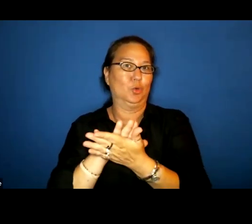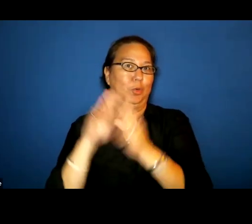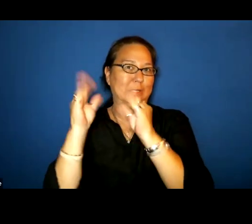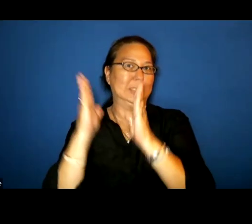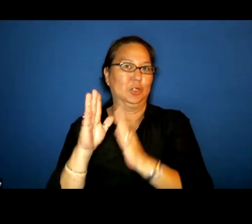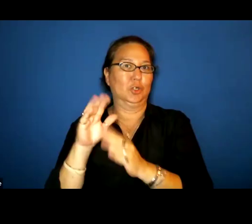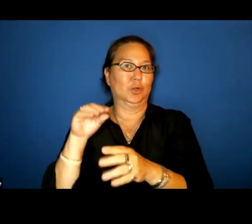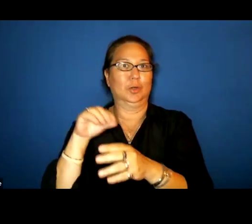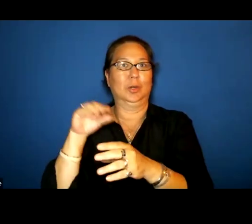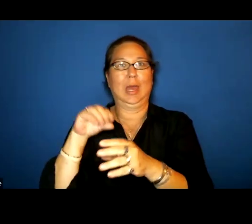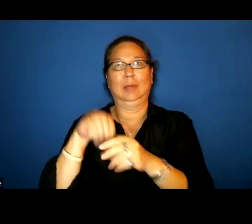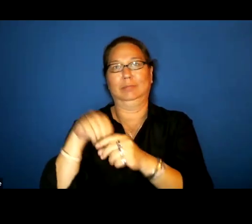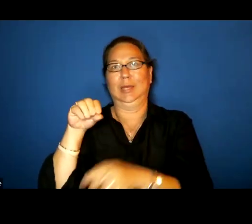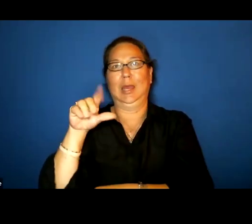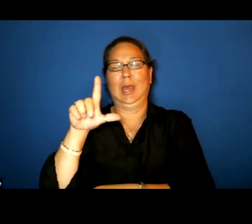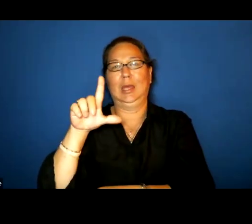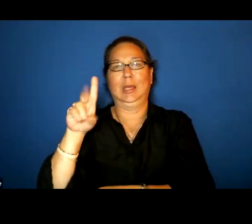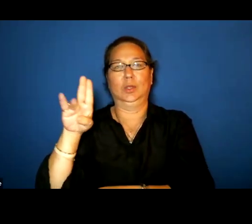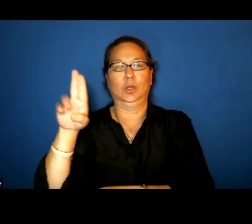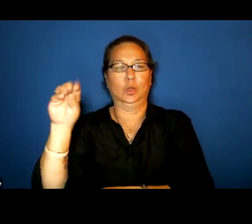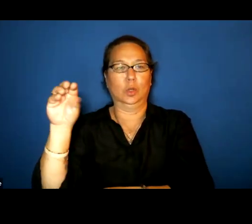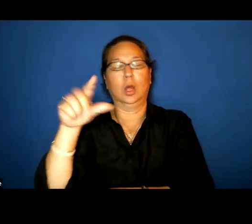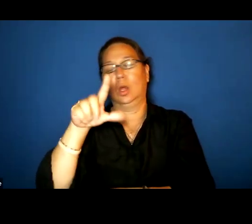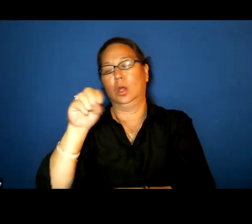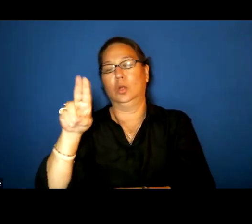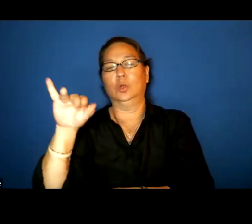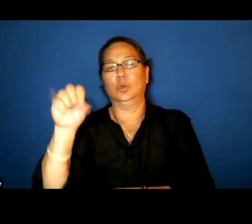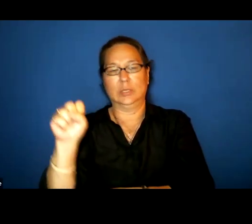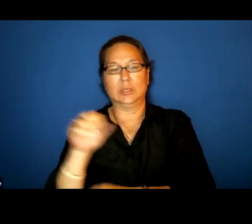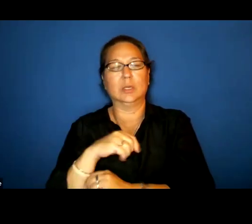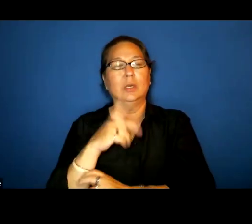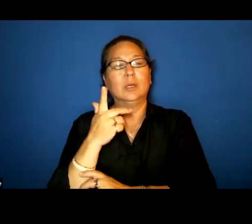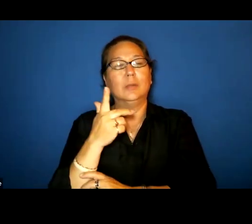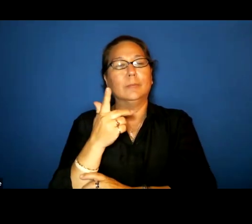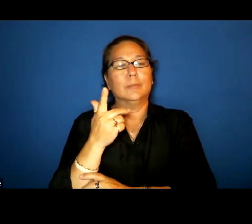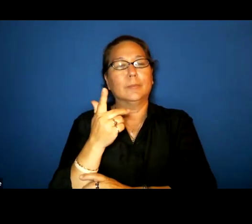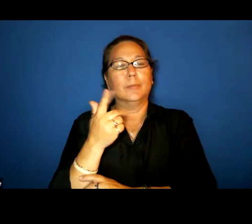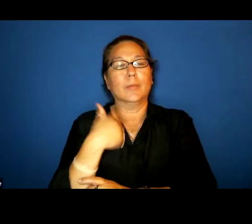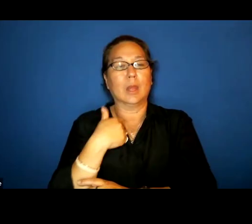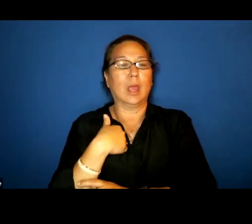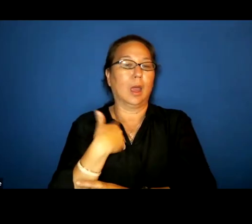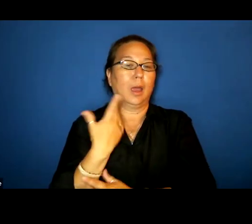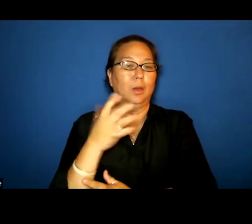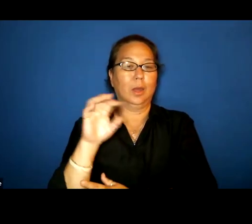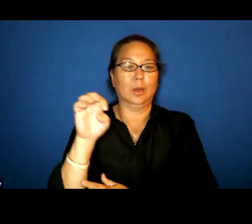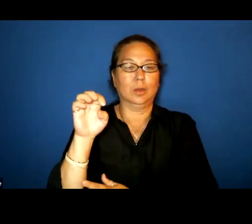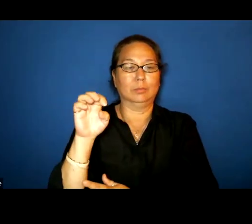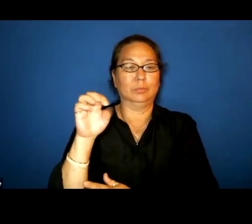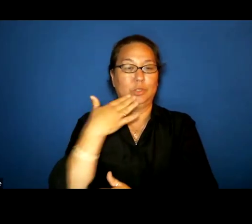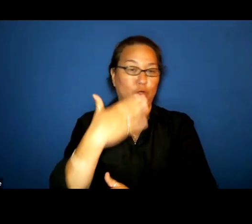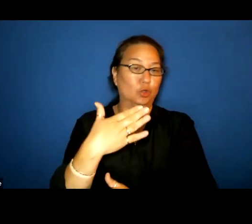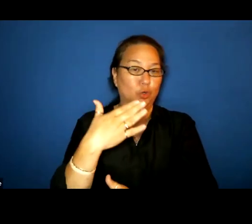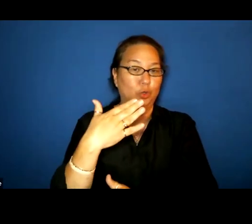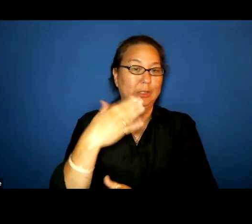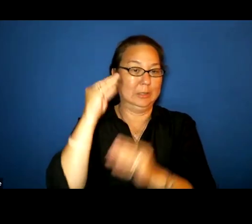my first couple of quarters. I was a sixth grade teacher teaching math, and I was a hard teacher, a good teacher, but I was